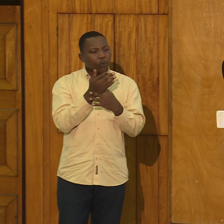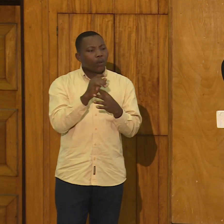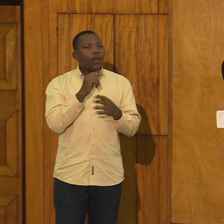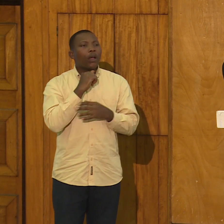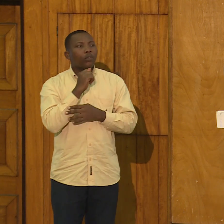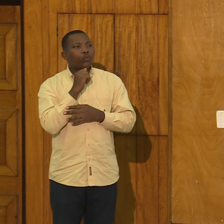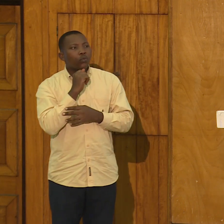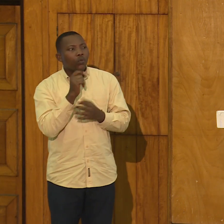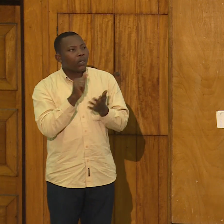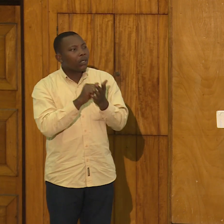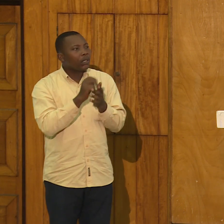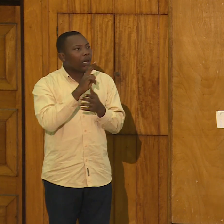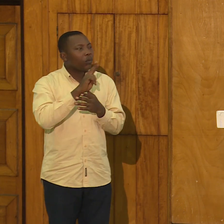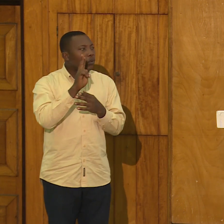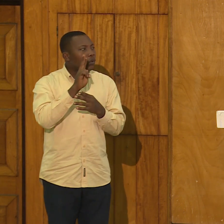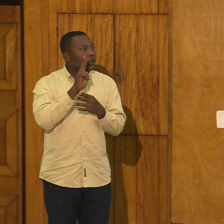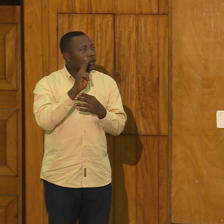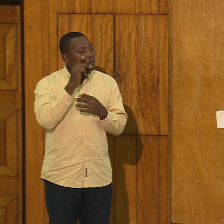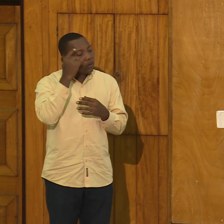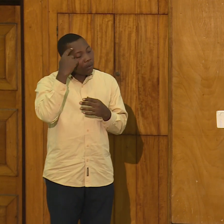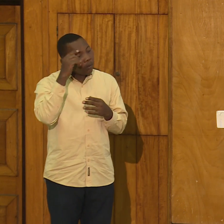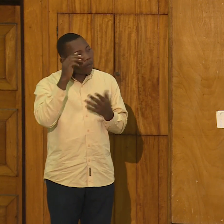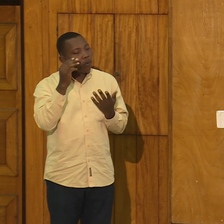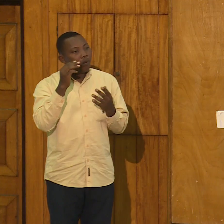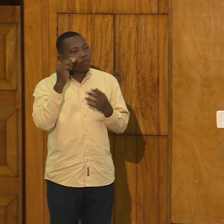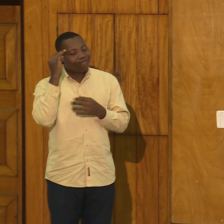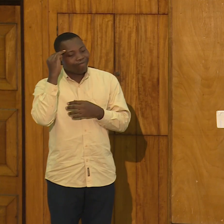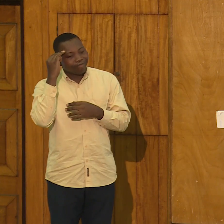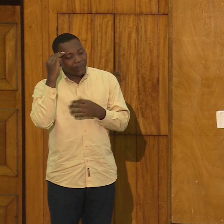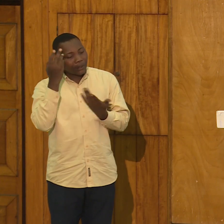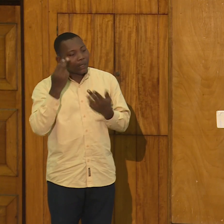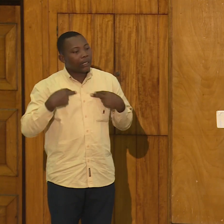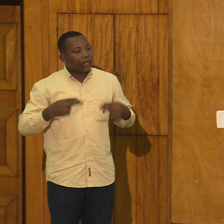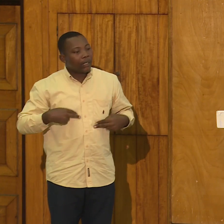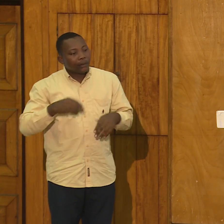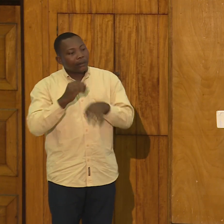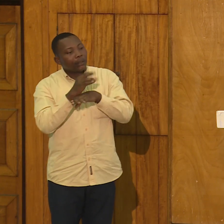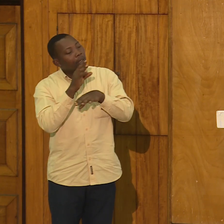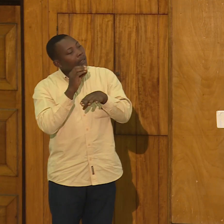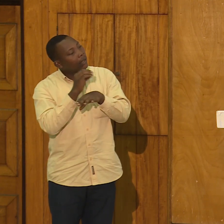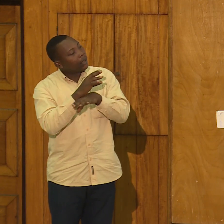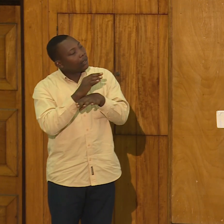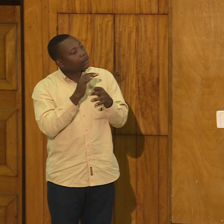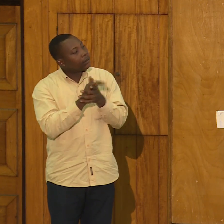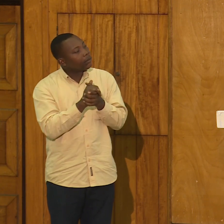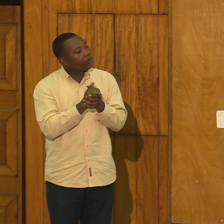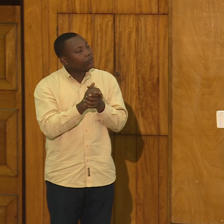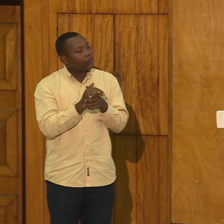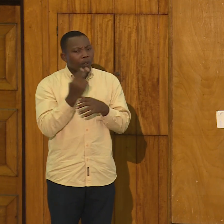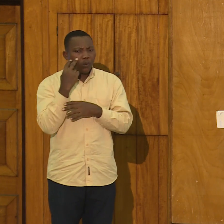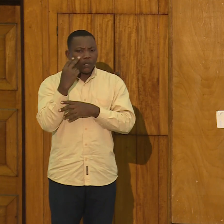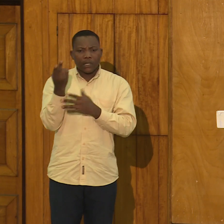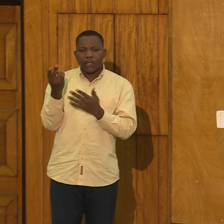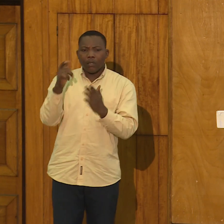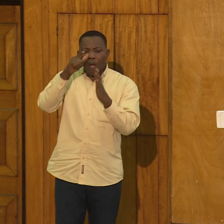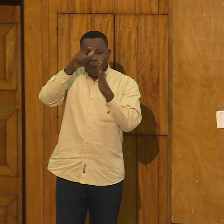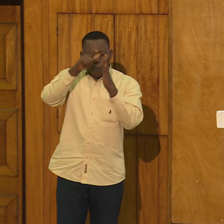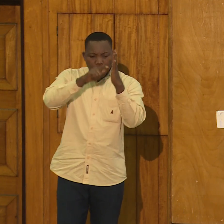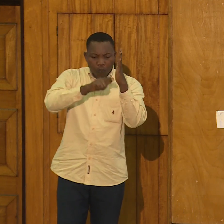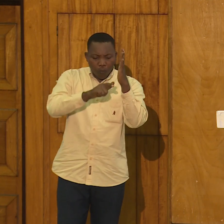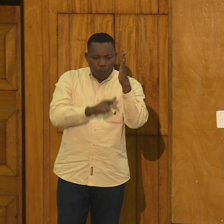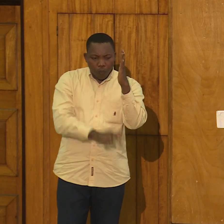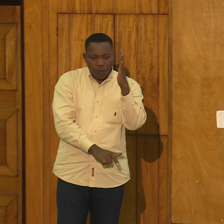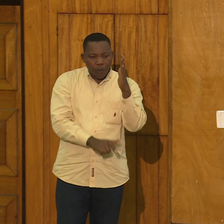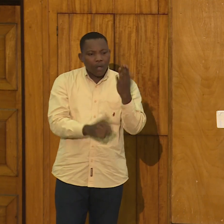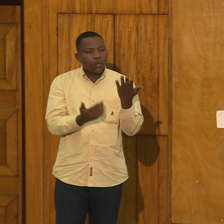we use for mental health counseling, we have also seen a general reduction in reported depressive